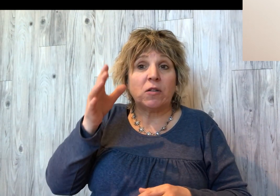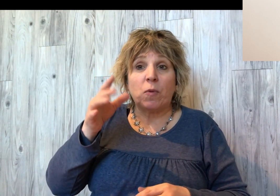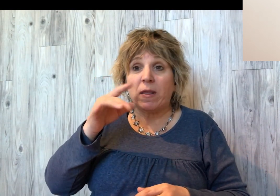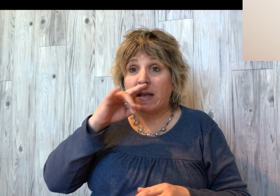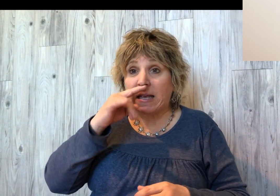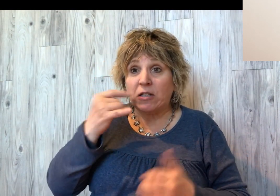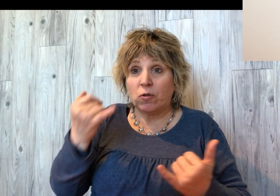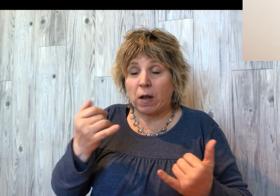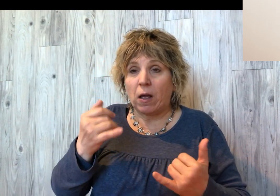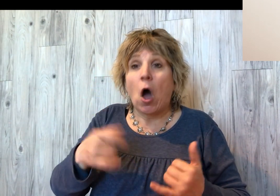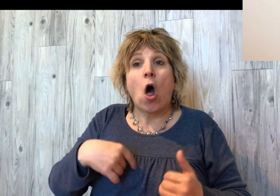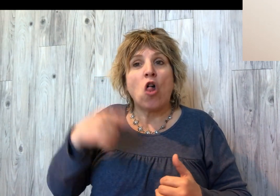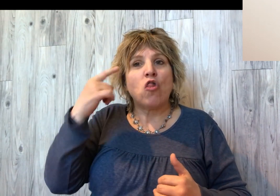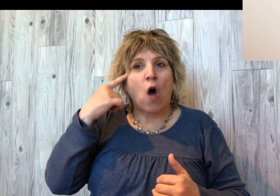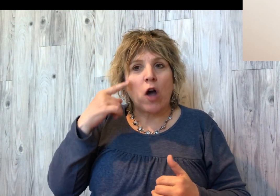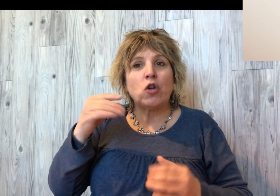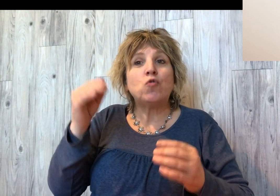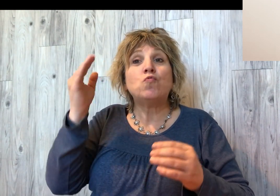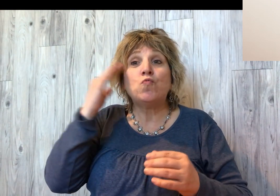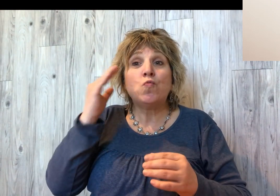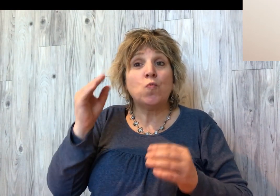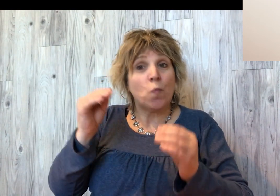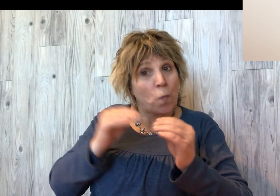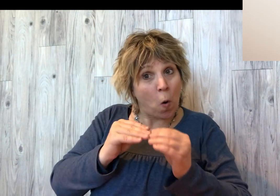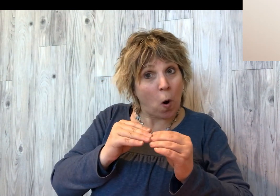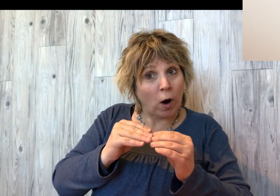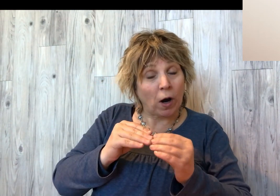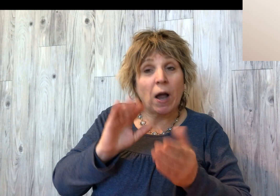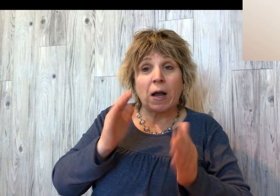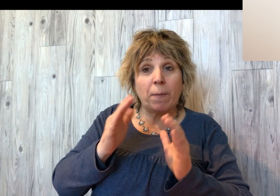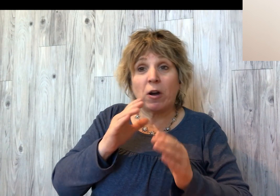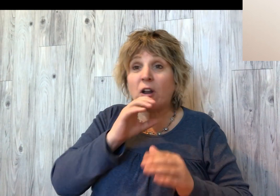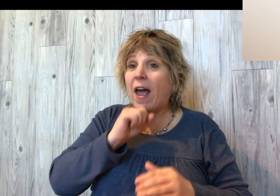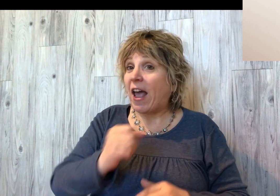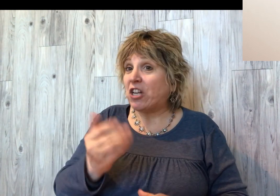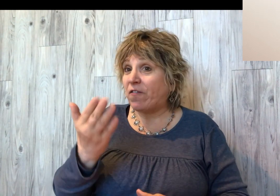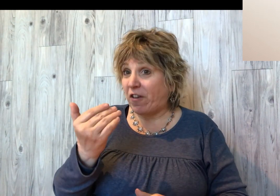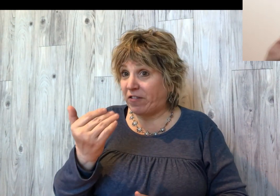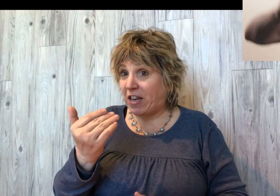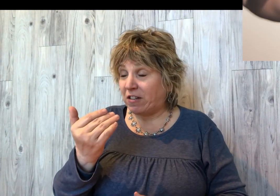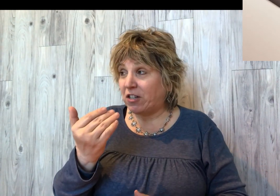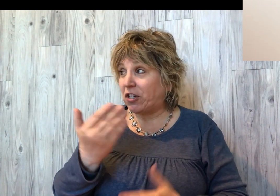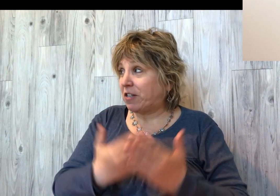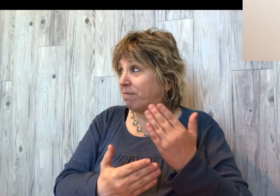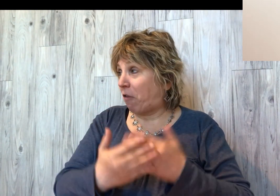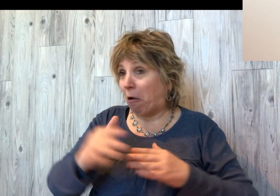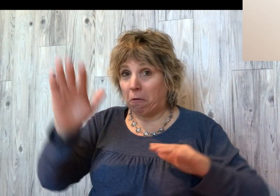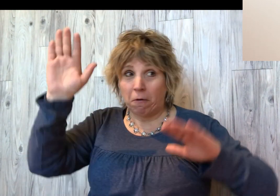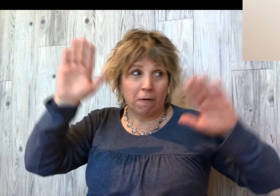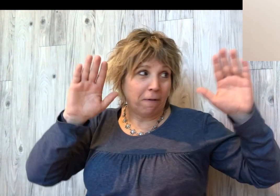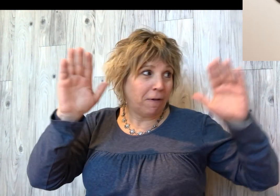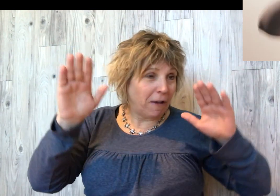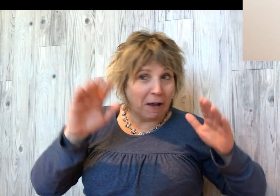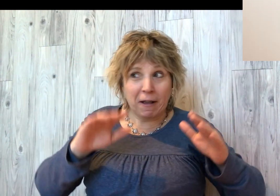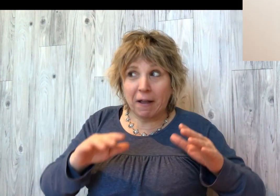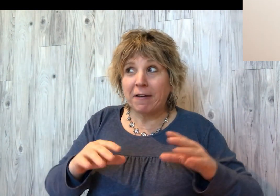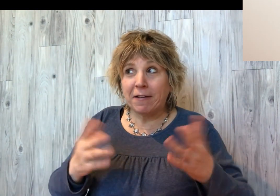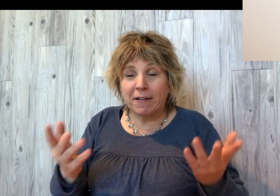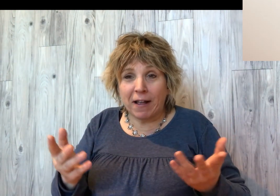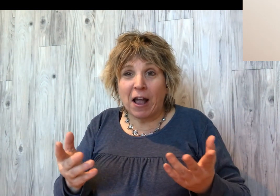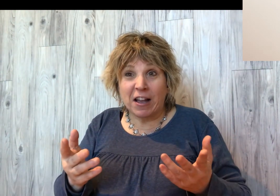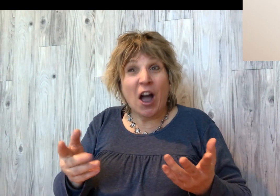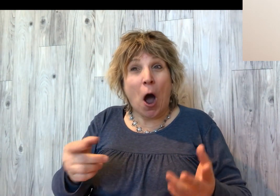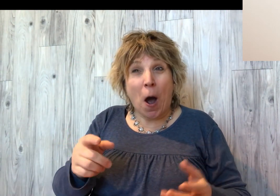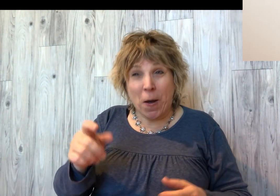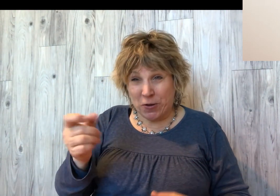today, how many of you thought you knew more than your parents when you were 15 years of age? Just raise your hands in your living rooms or wherever you are around the world,